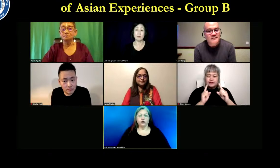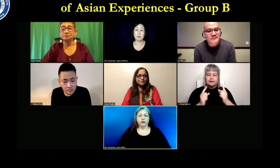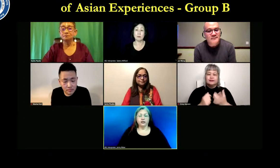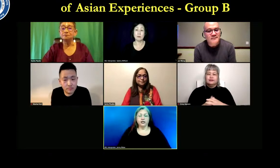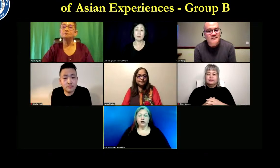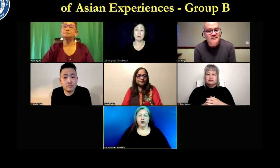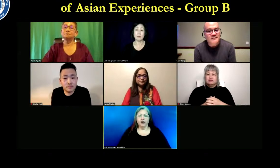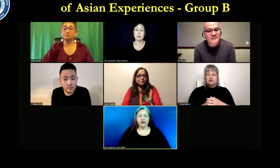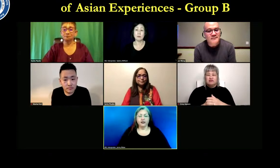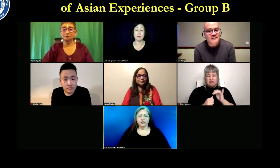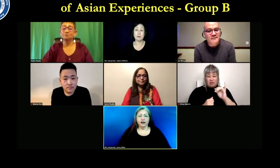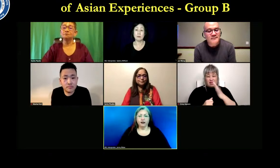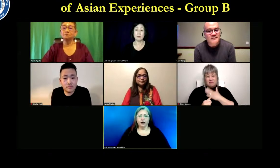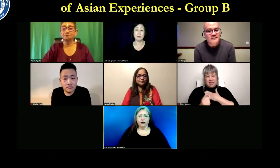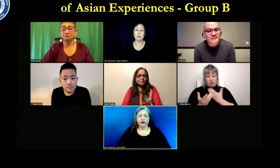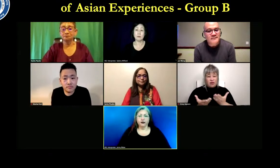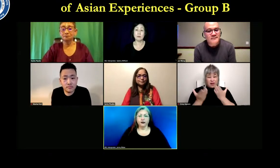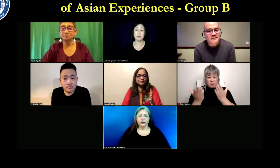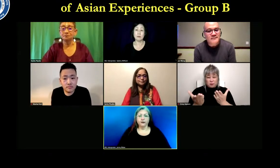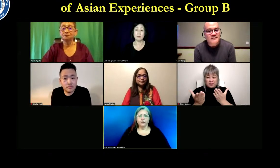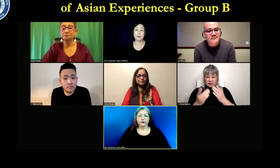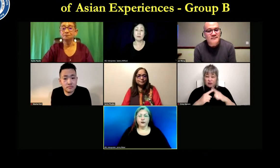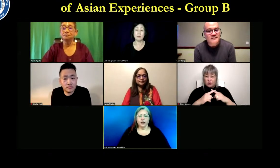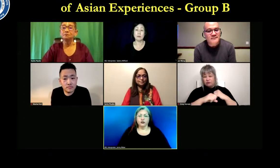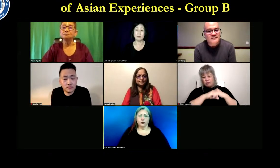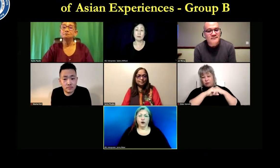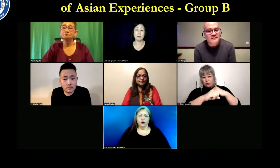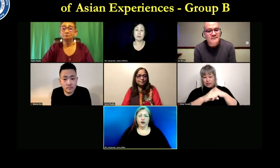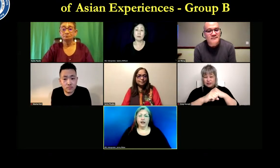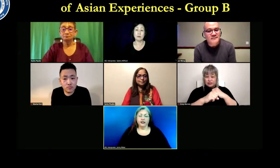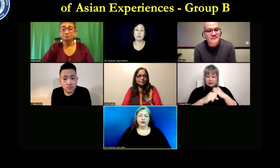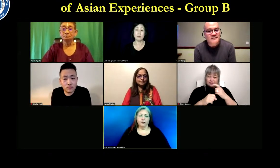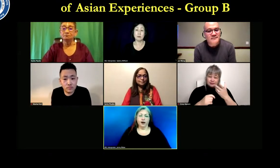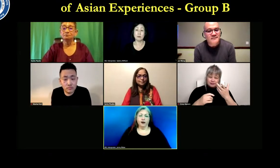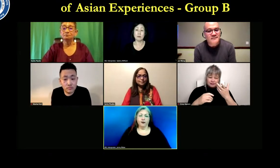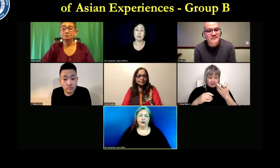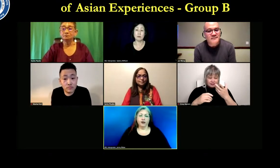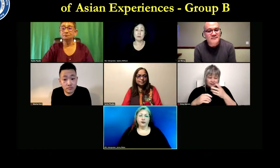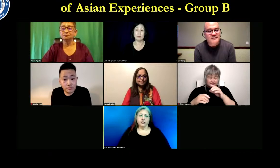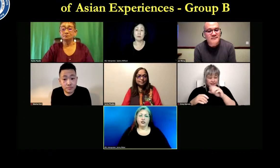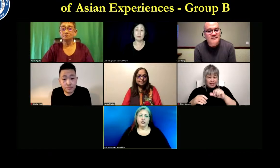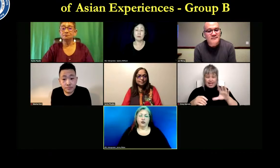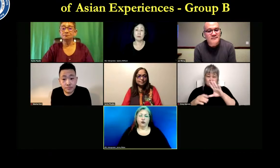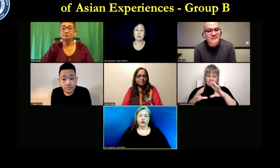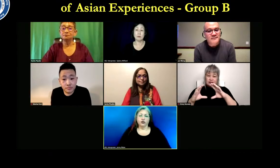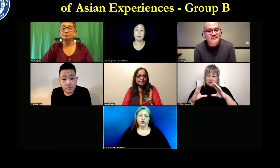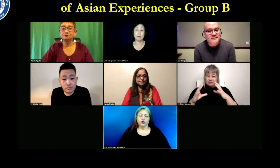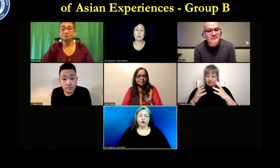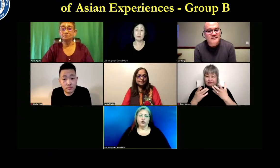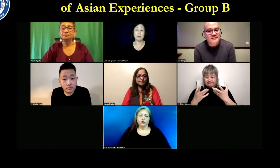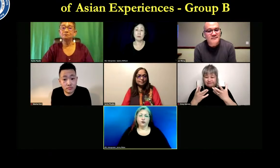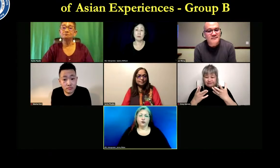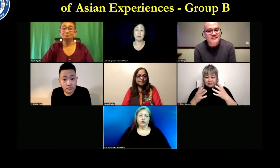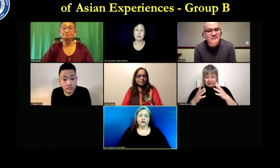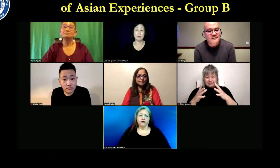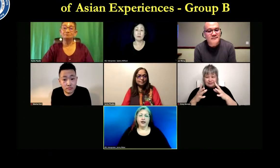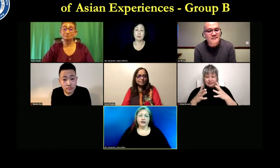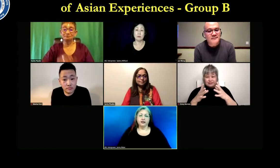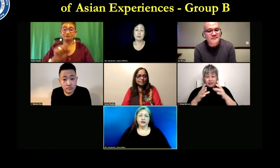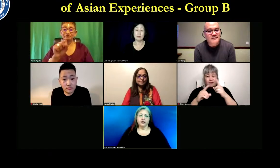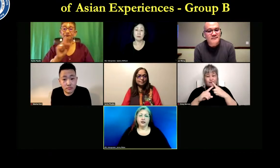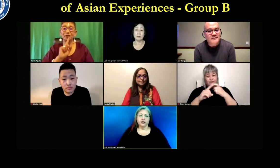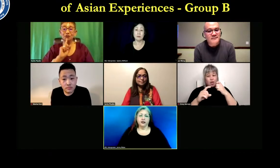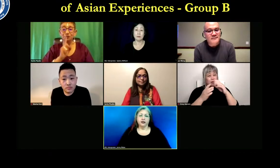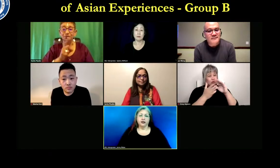to continue having a dialogue. So I think my recommendation, in order to